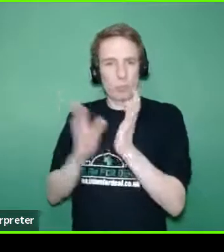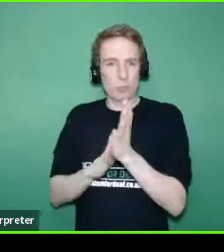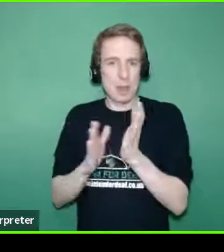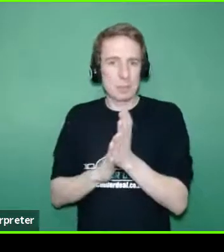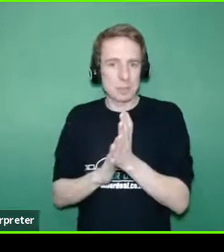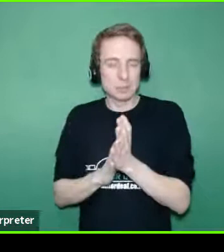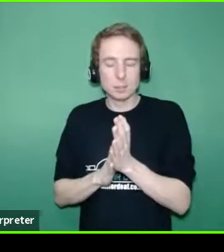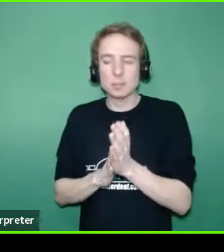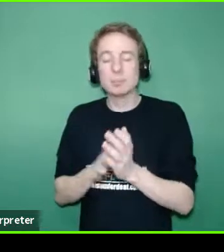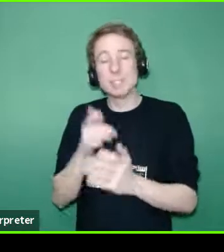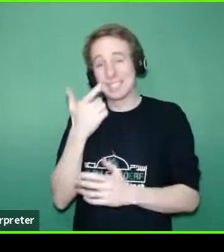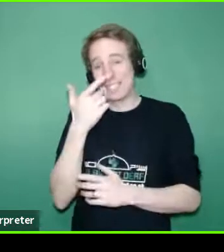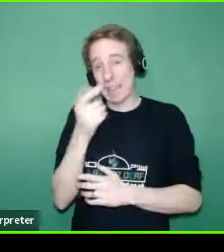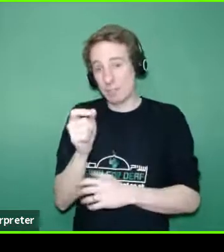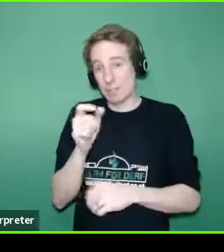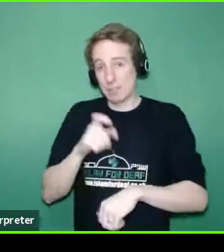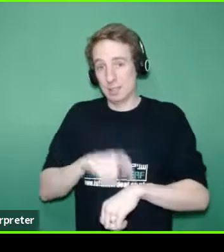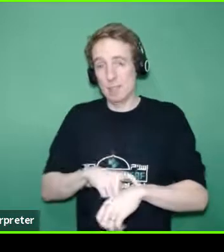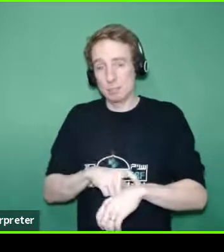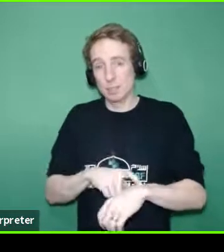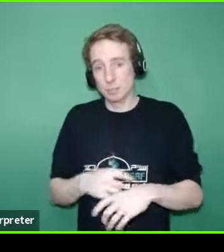70 times.